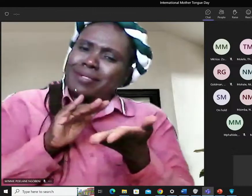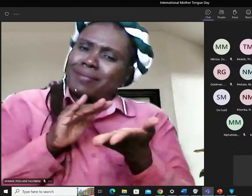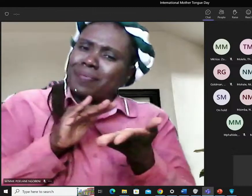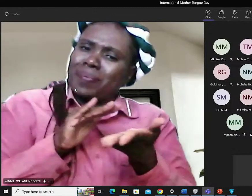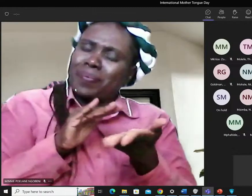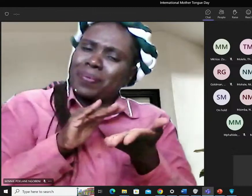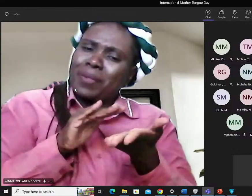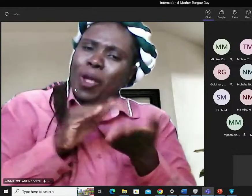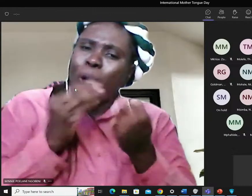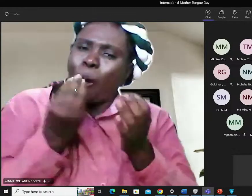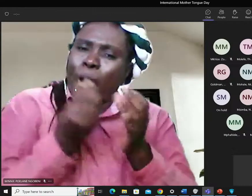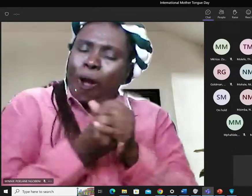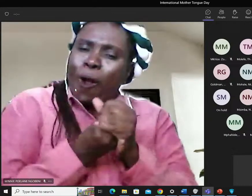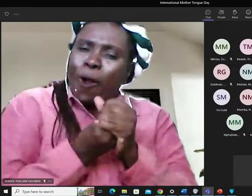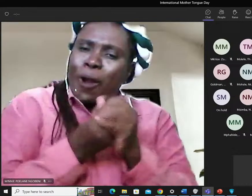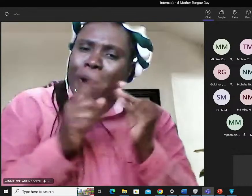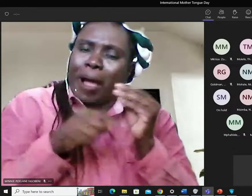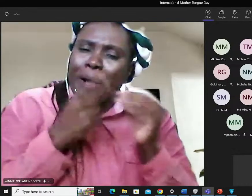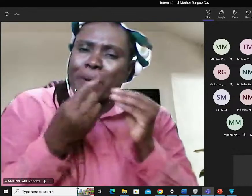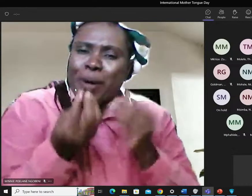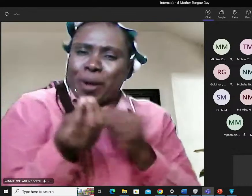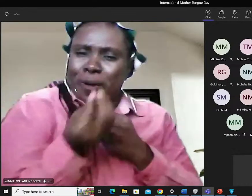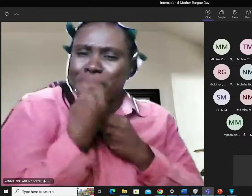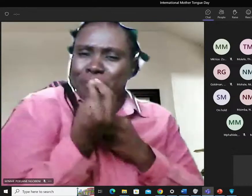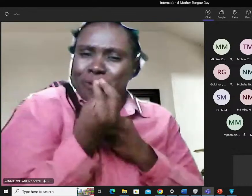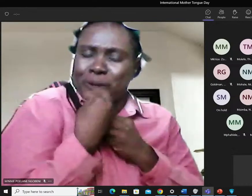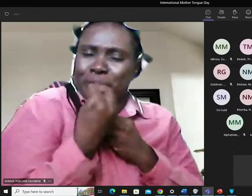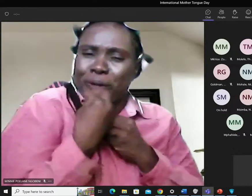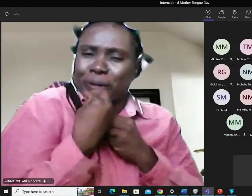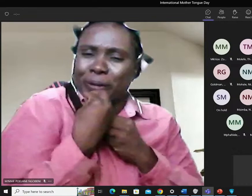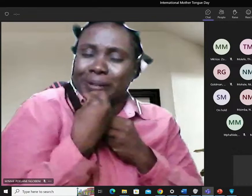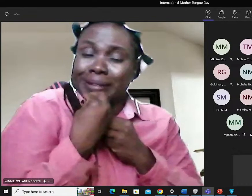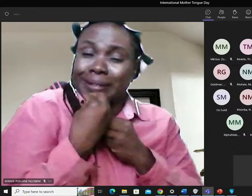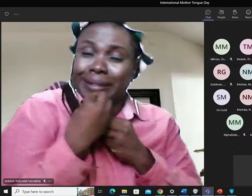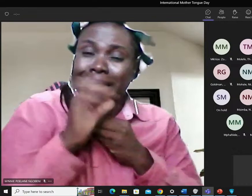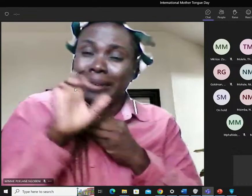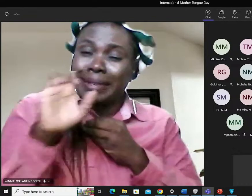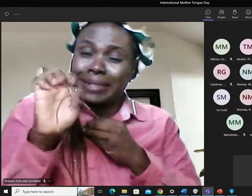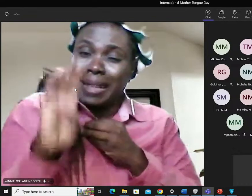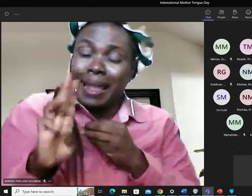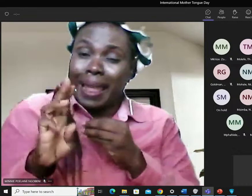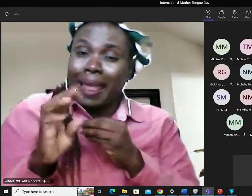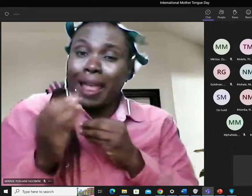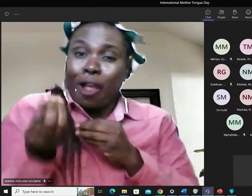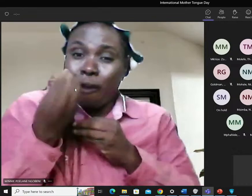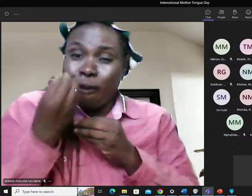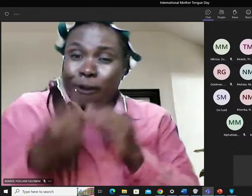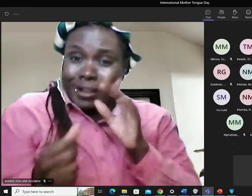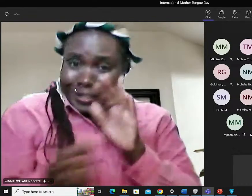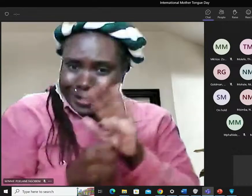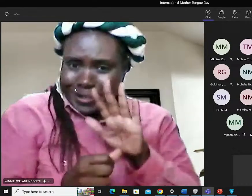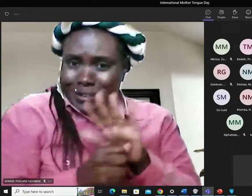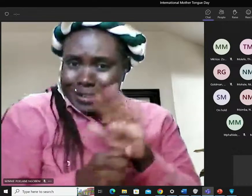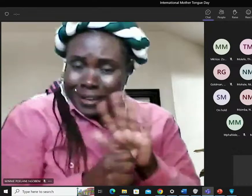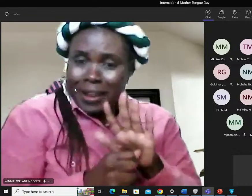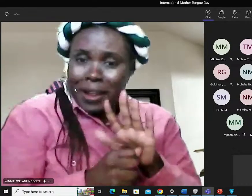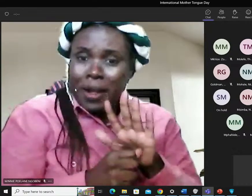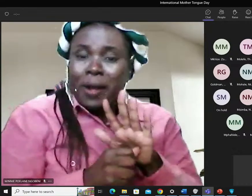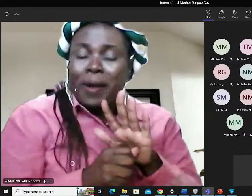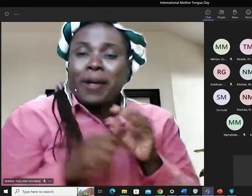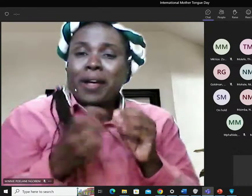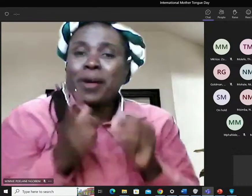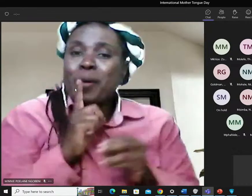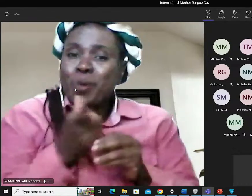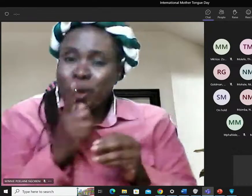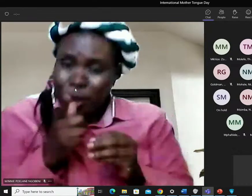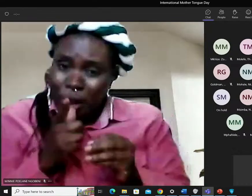all of them, they spoke about food. I never knew that in Eastern Cape food are so important, because all of them, they spoke